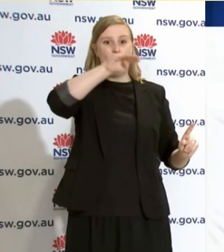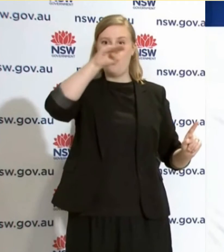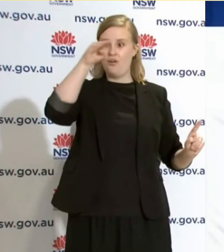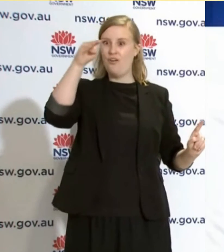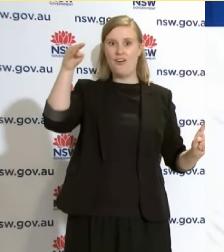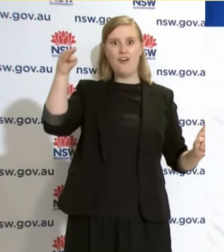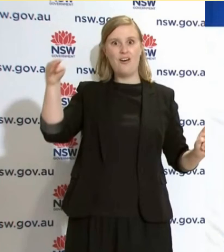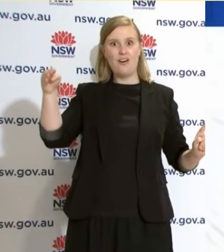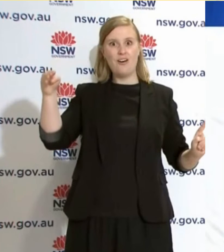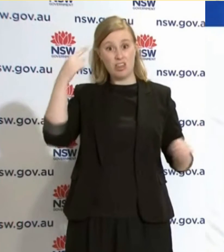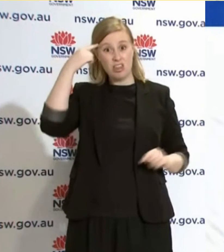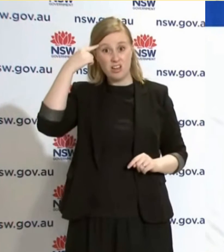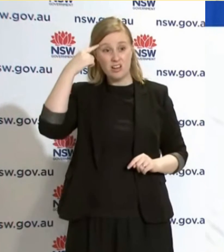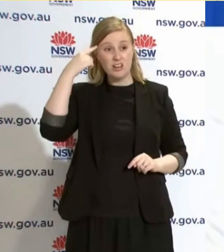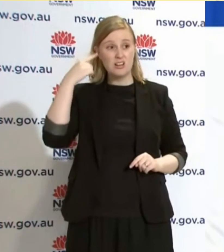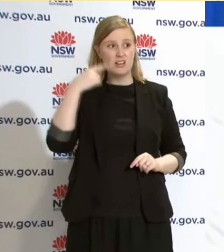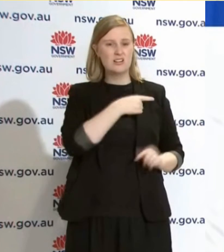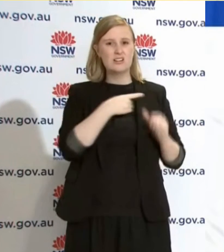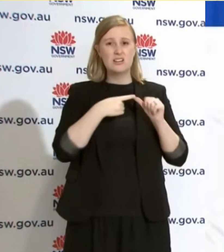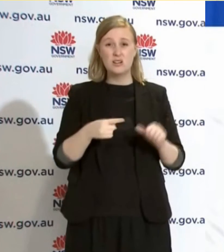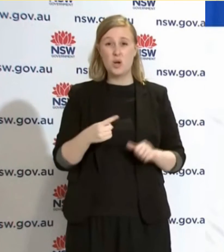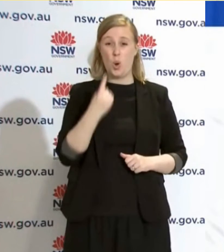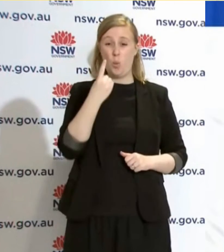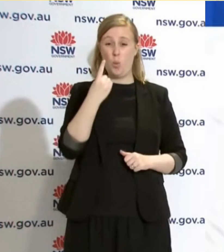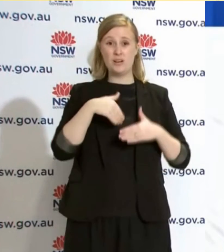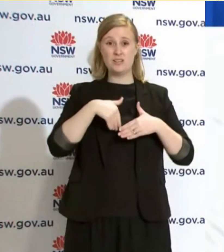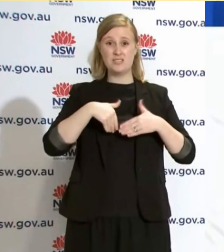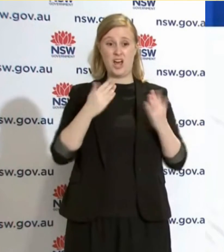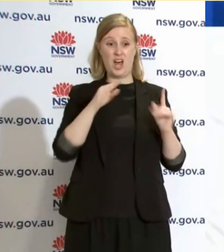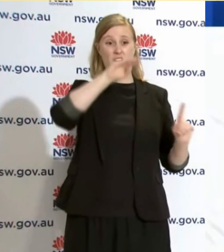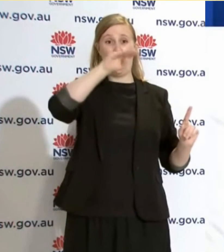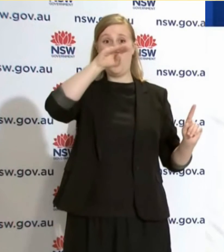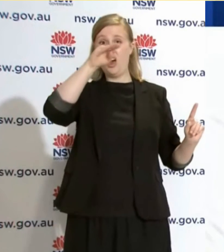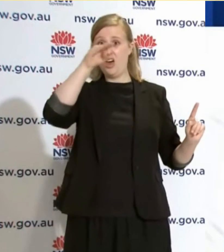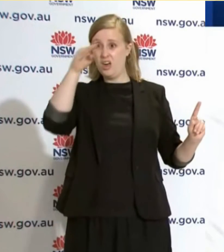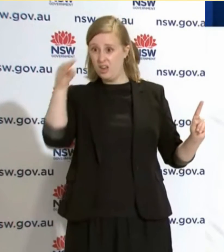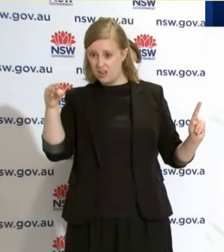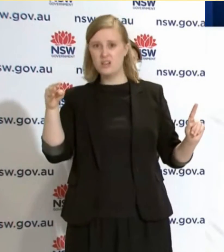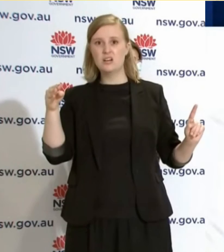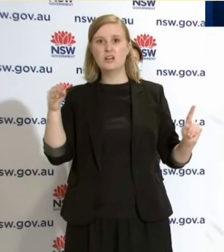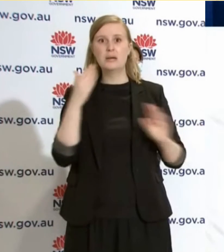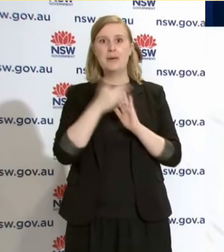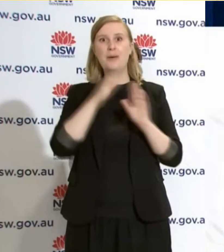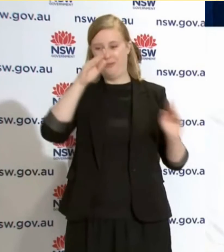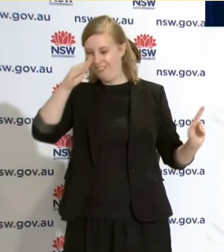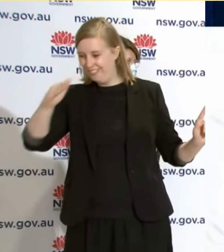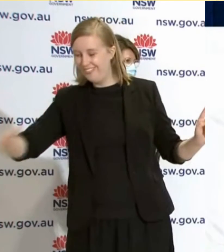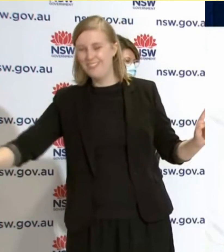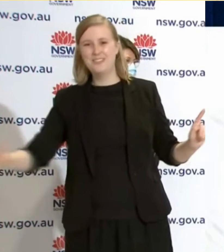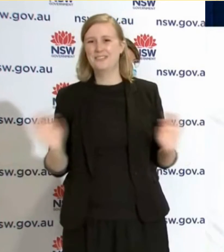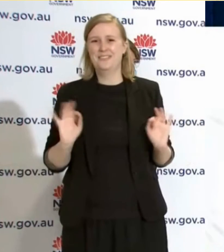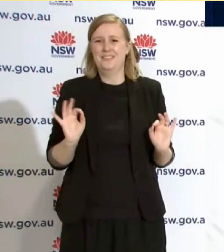Can I just say, one day is not a trend. It's 2 days and we've come down. No.